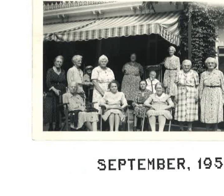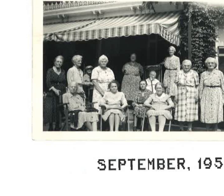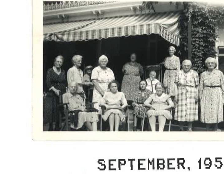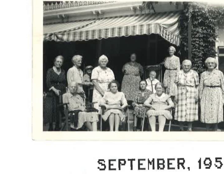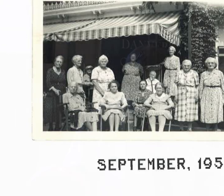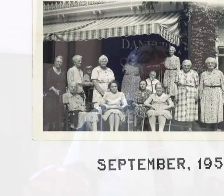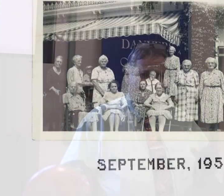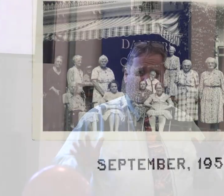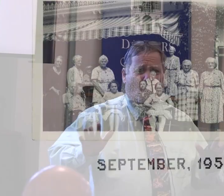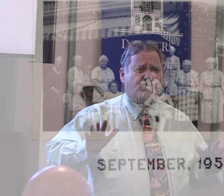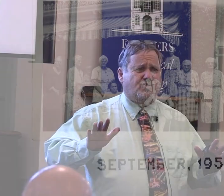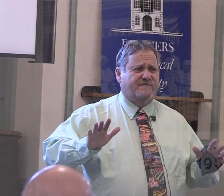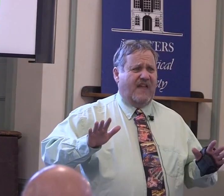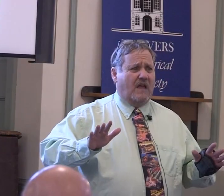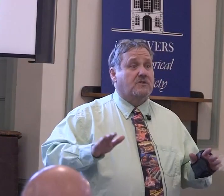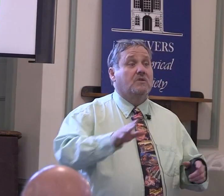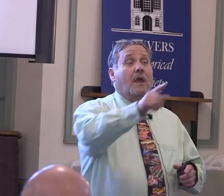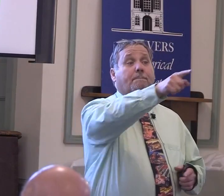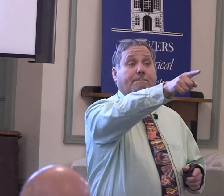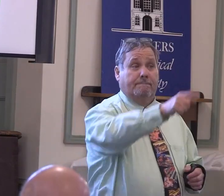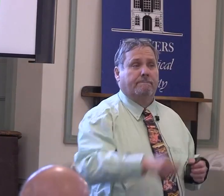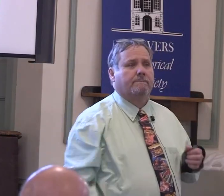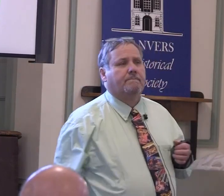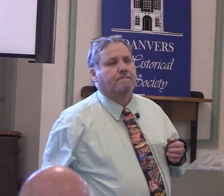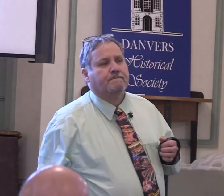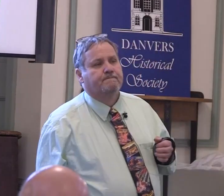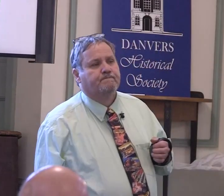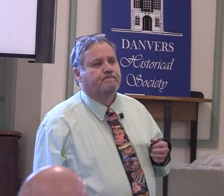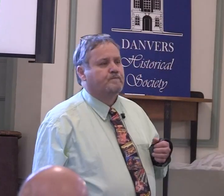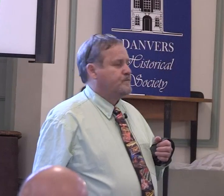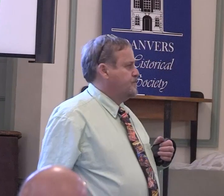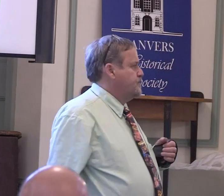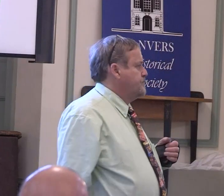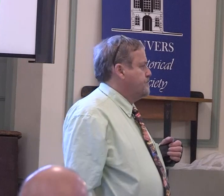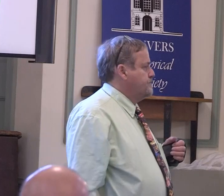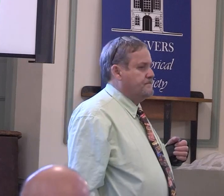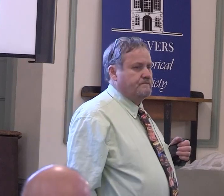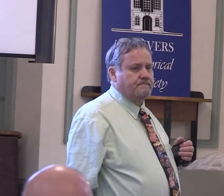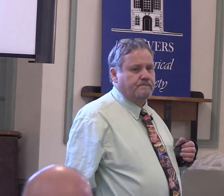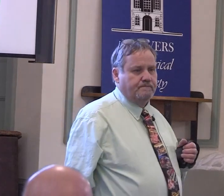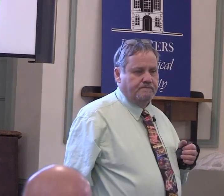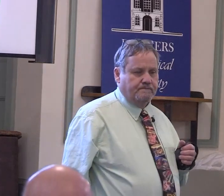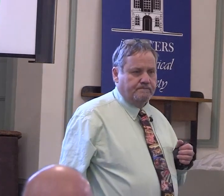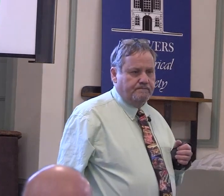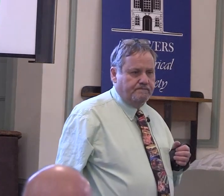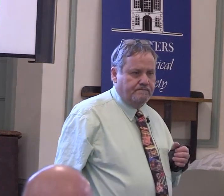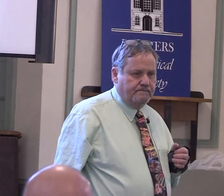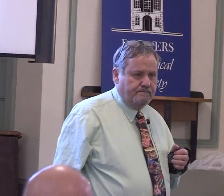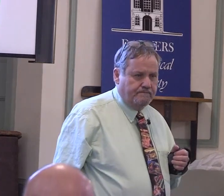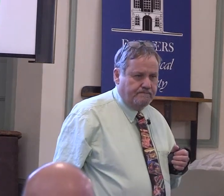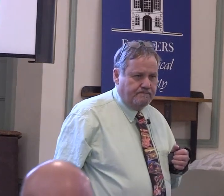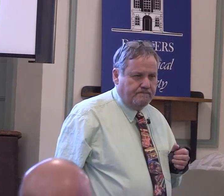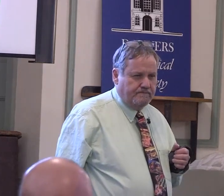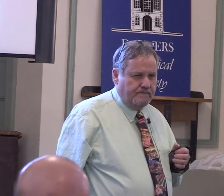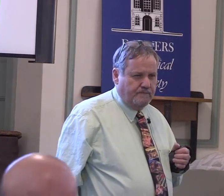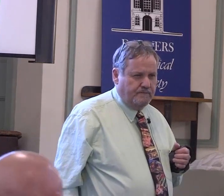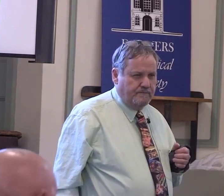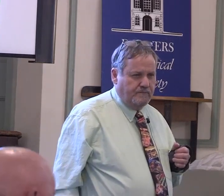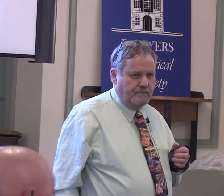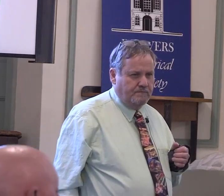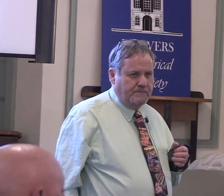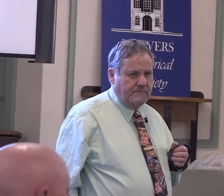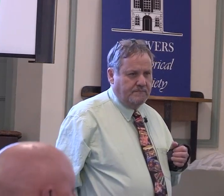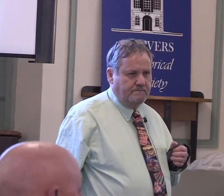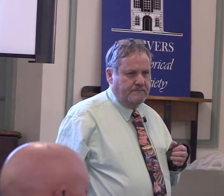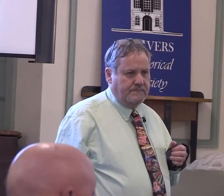Okay. If I'm going too fast, yep. Could I ask, was it always men